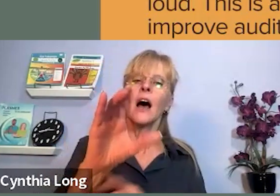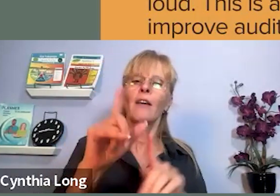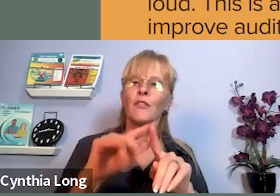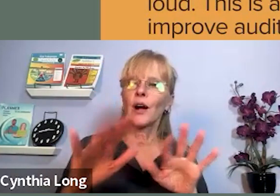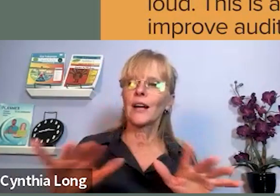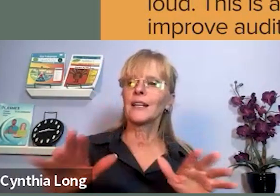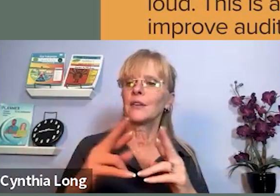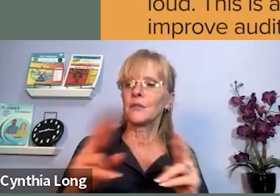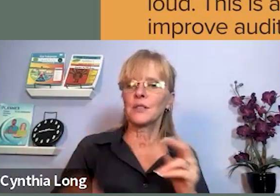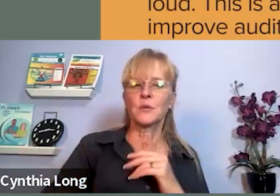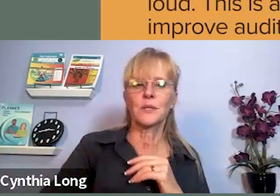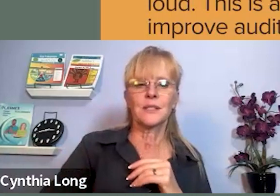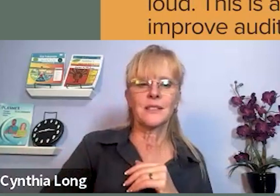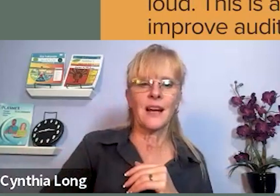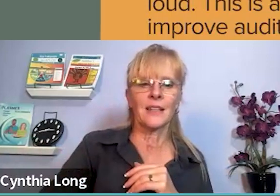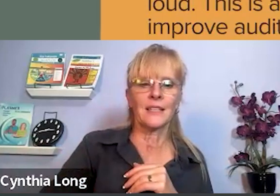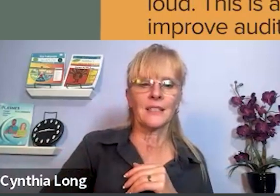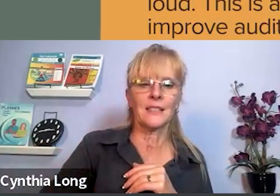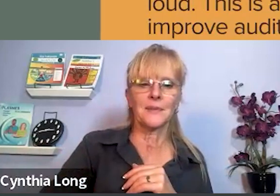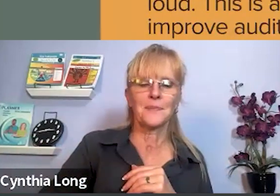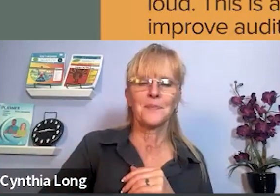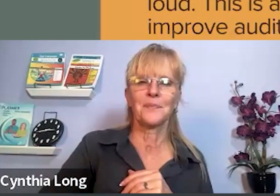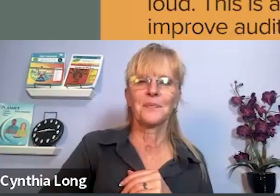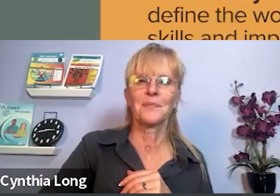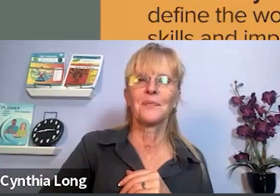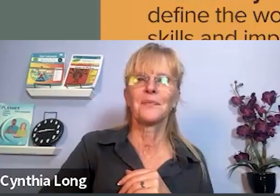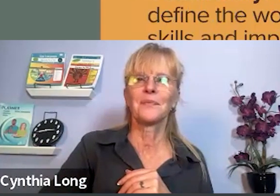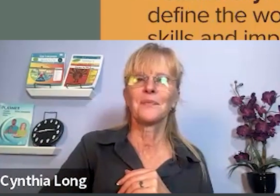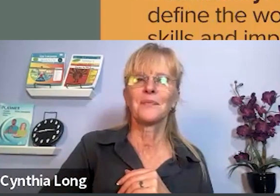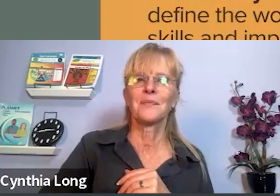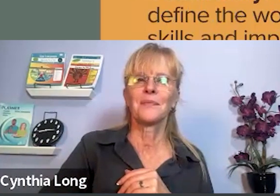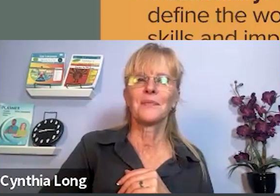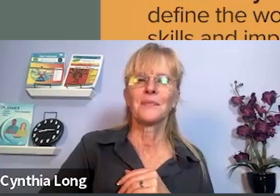ABCs, a variety of resources, ideas.